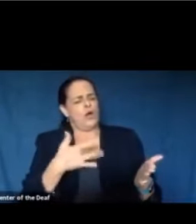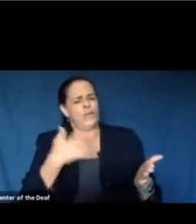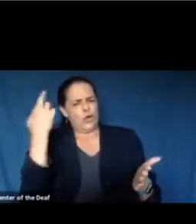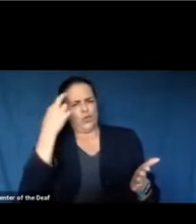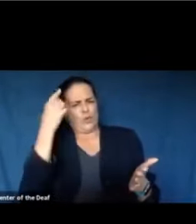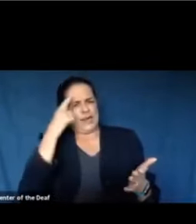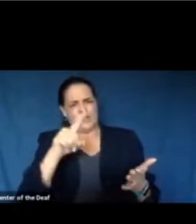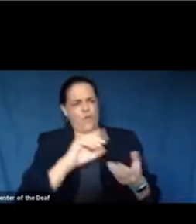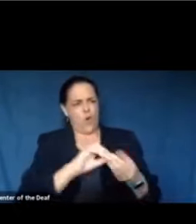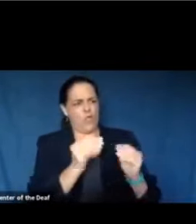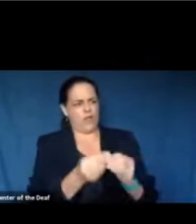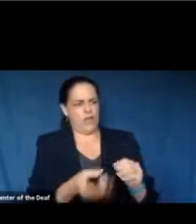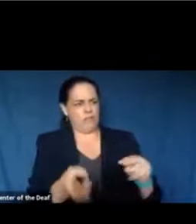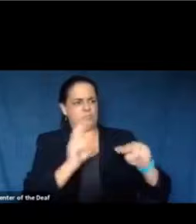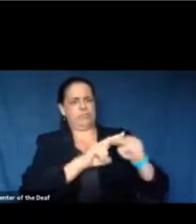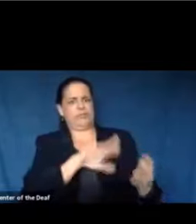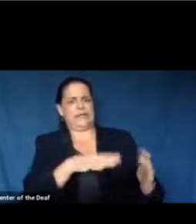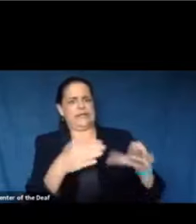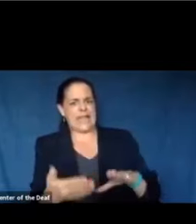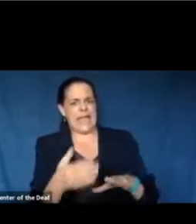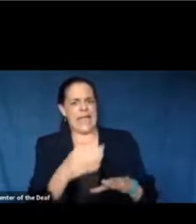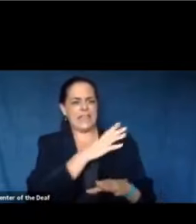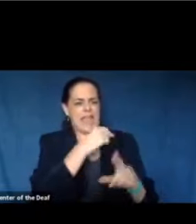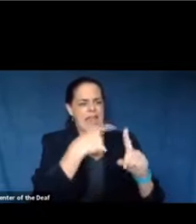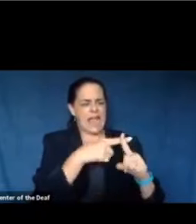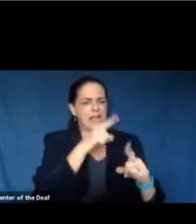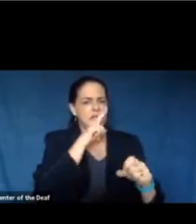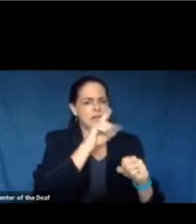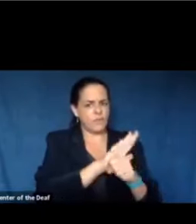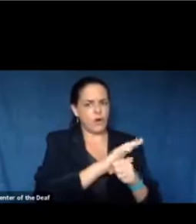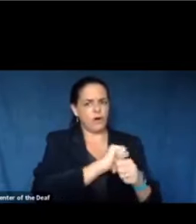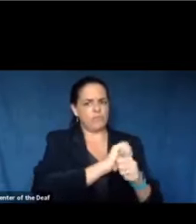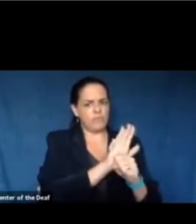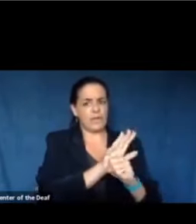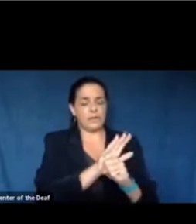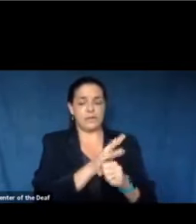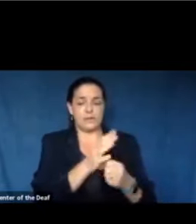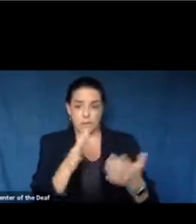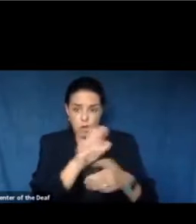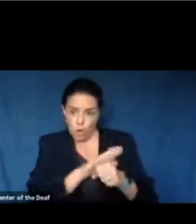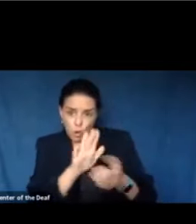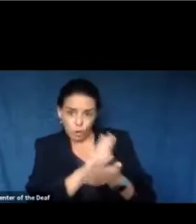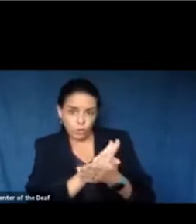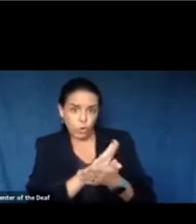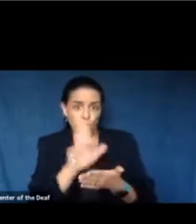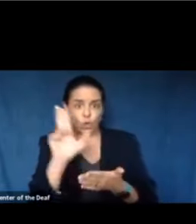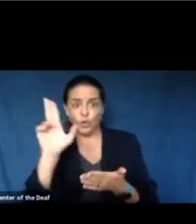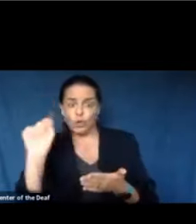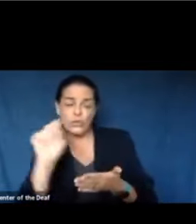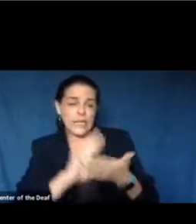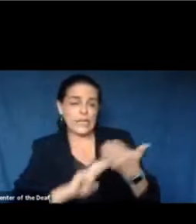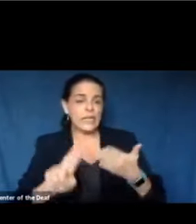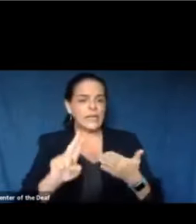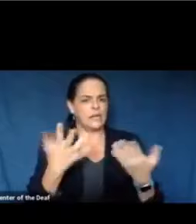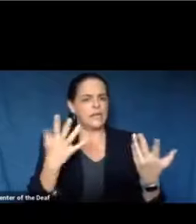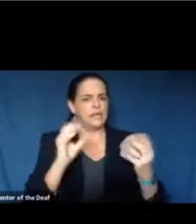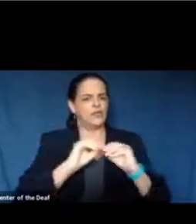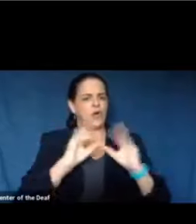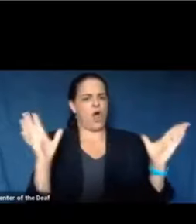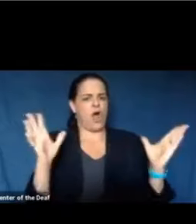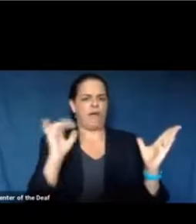in deaths, active and confirmed cases? And then he's got a couple more. Local schools, University of Tennessee. Clearly,